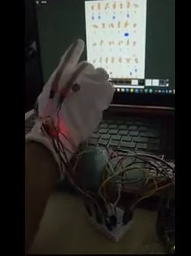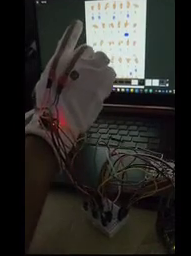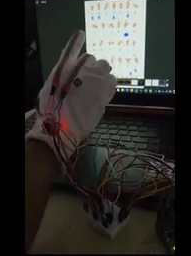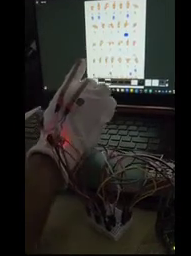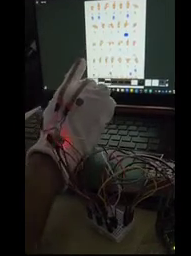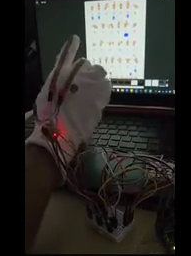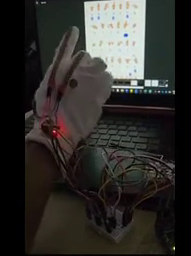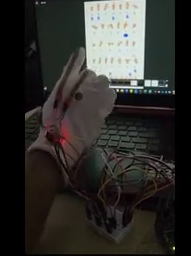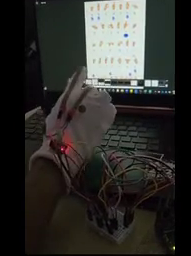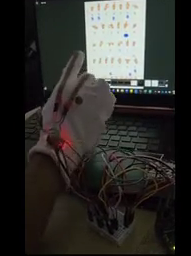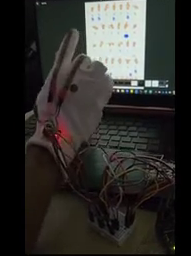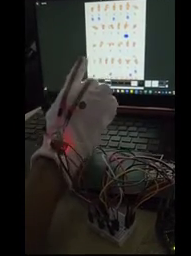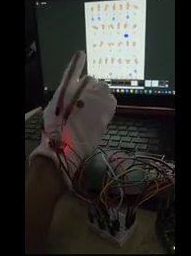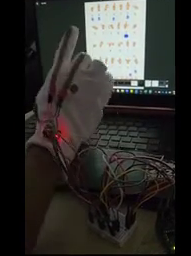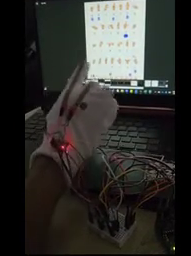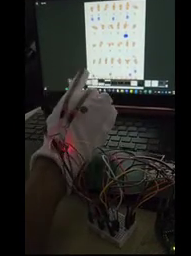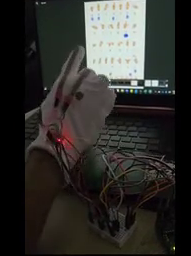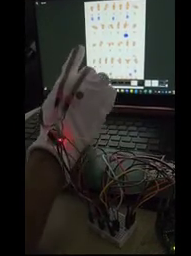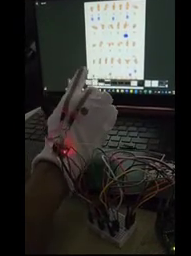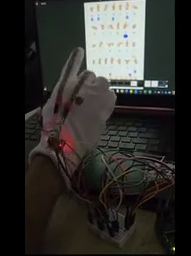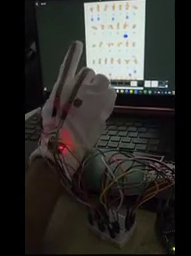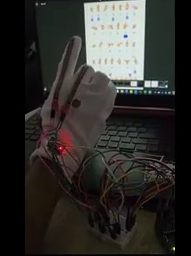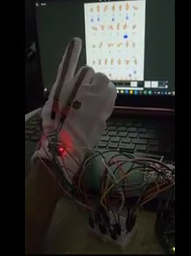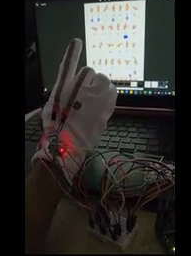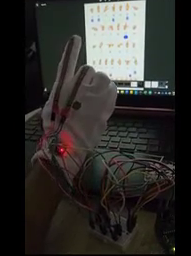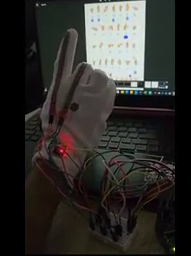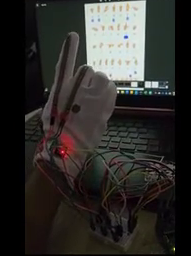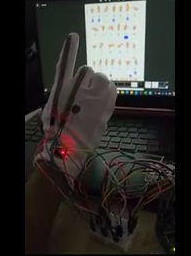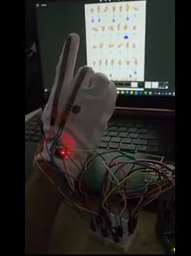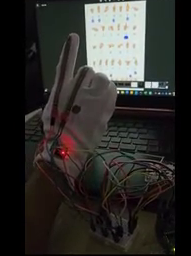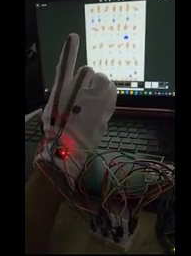Q. Let's stop again. Q